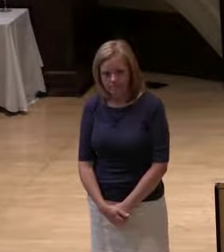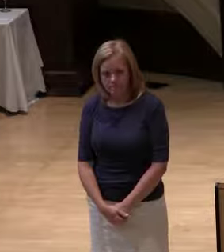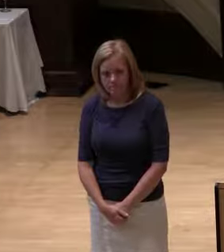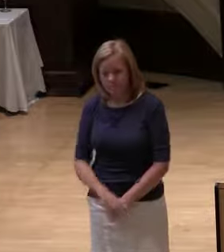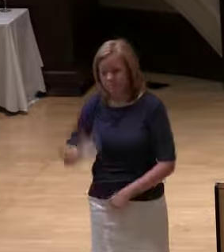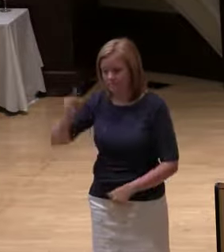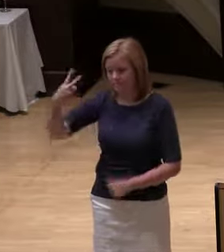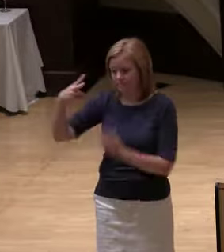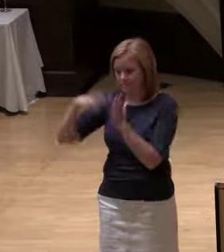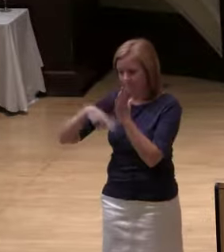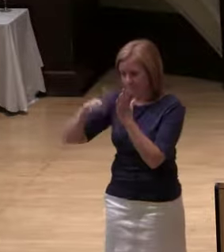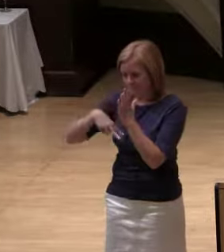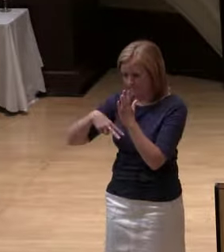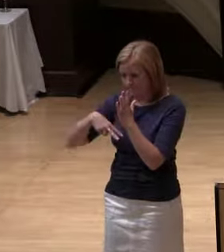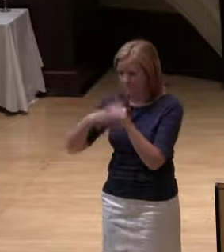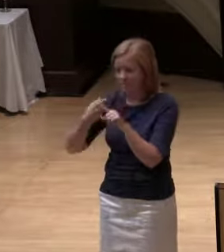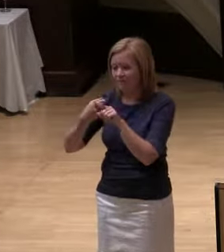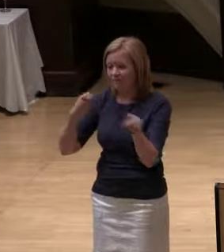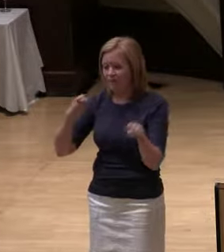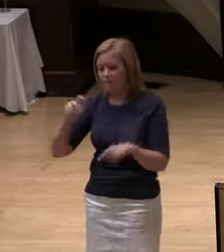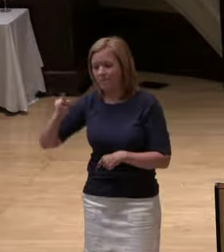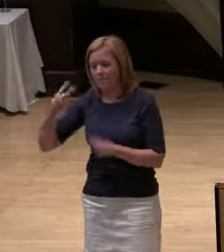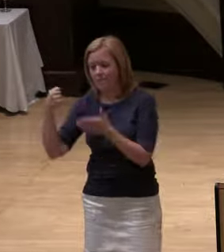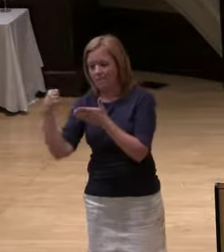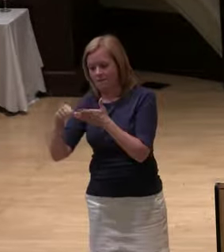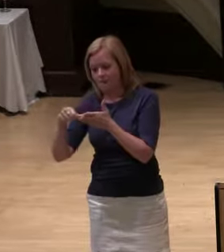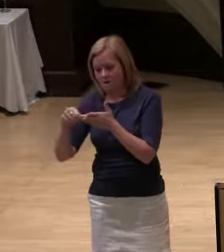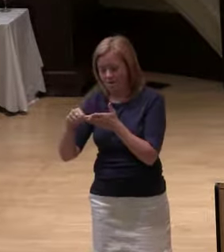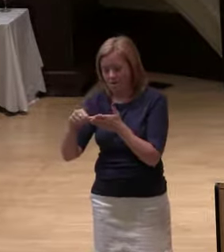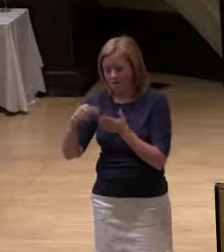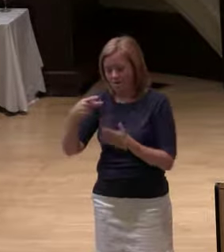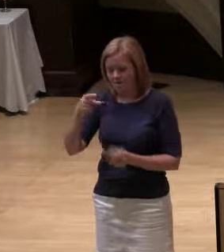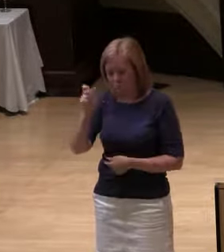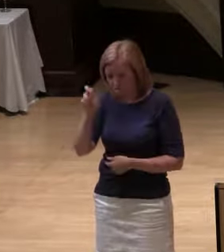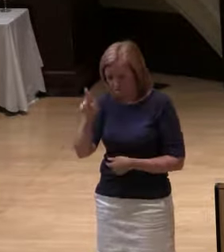The second reading is a reading from the second letter of St. Peter.